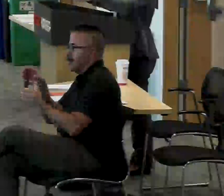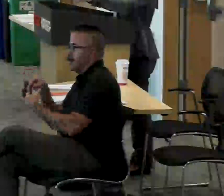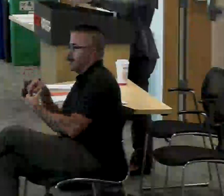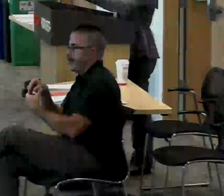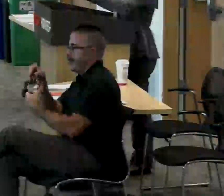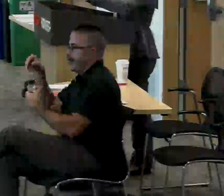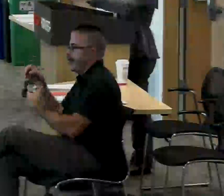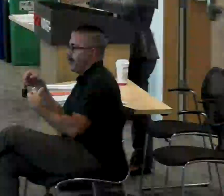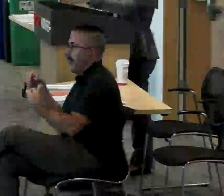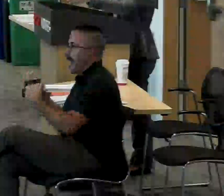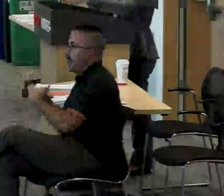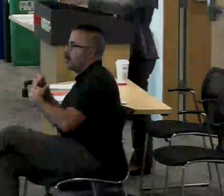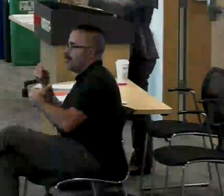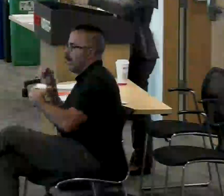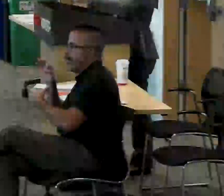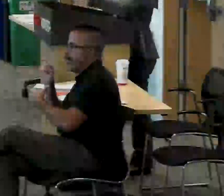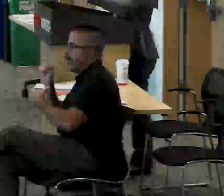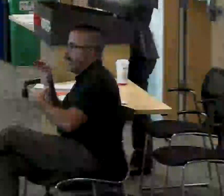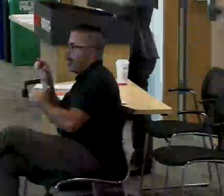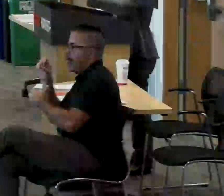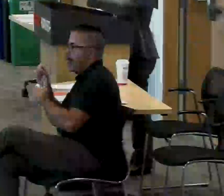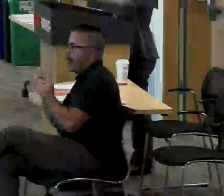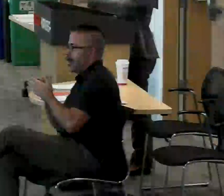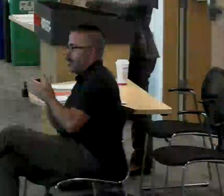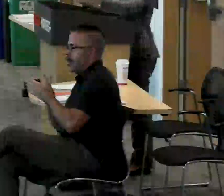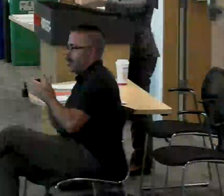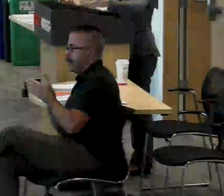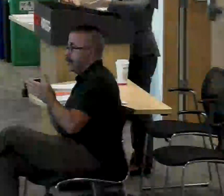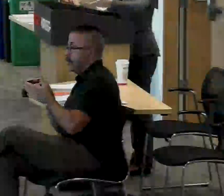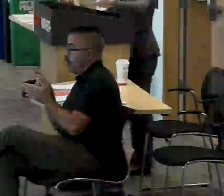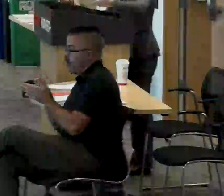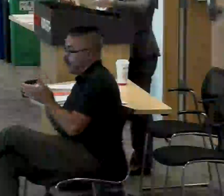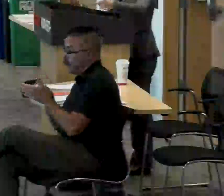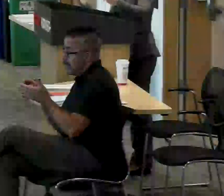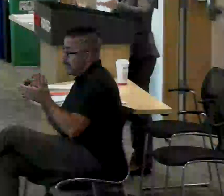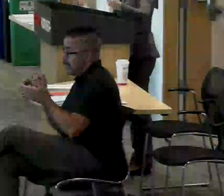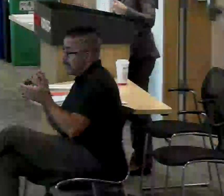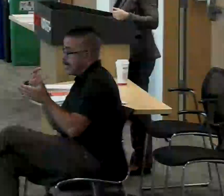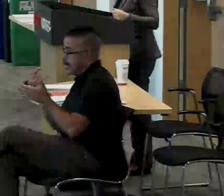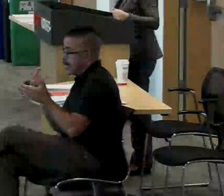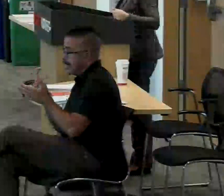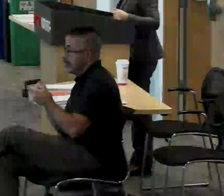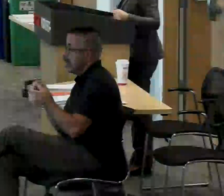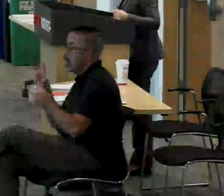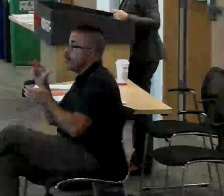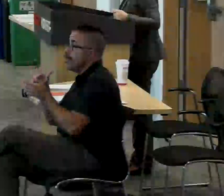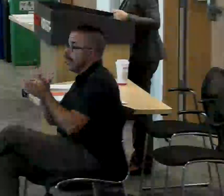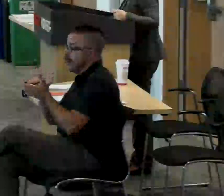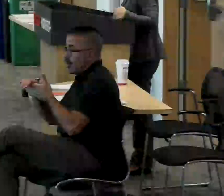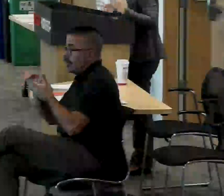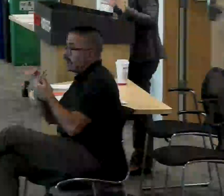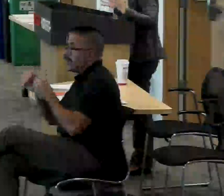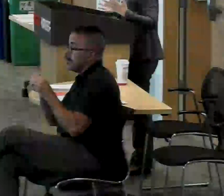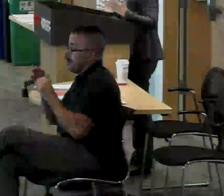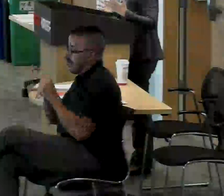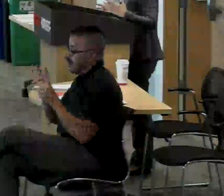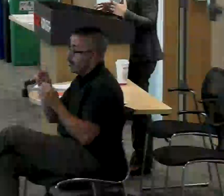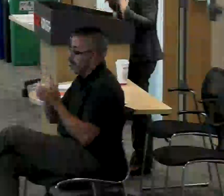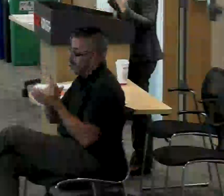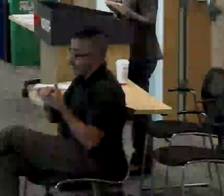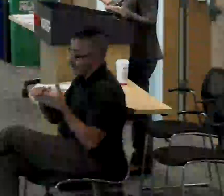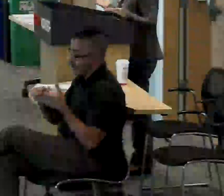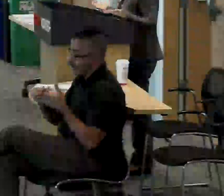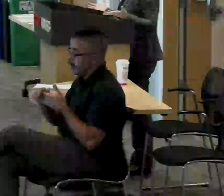You have to pay taxes, you get fined, and $3,000 is more than $2,000, therefore you could lose your benefits.